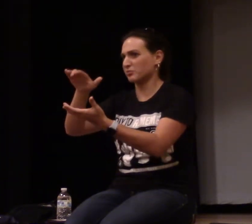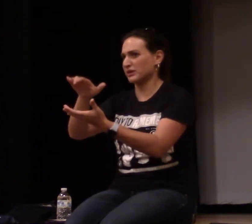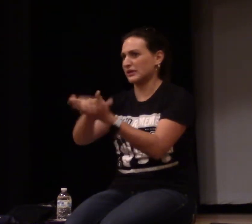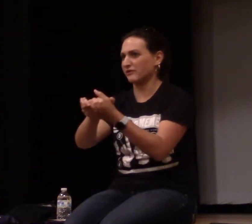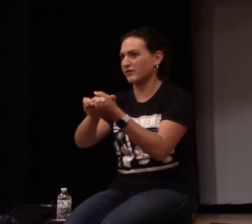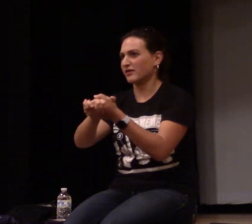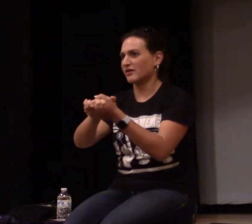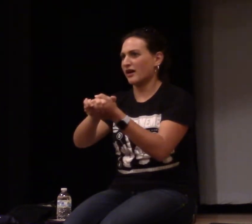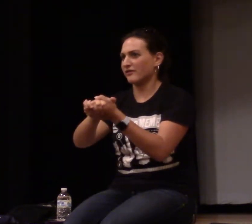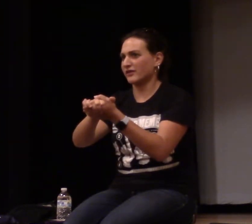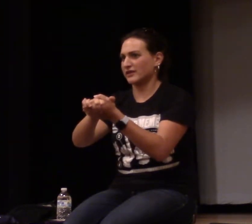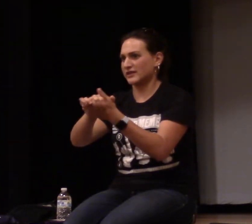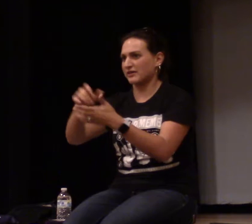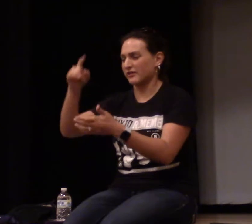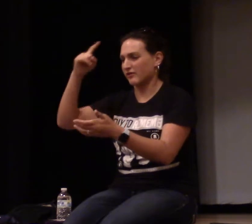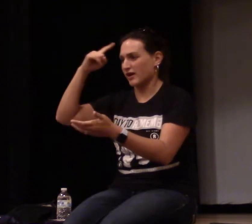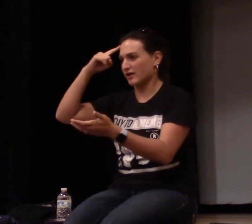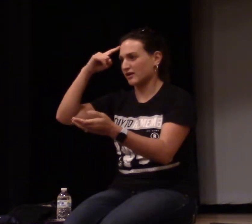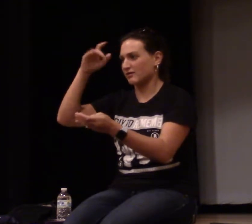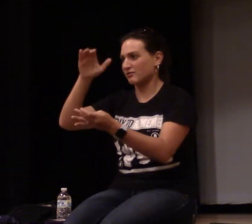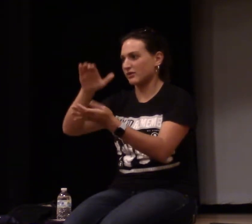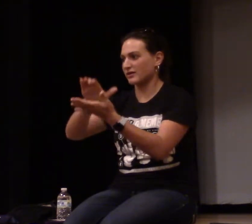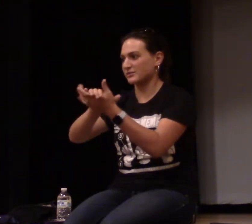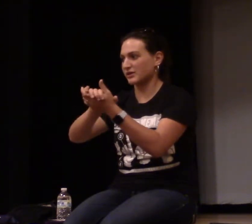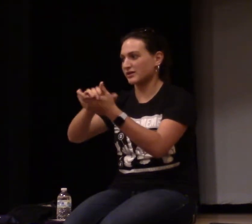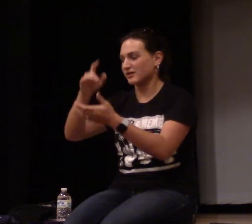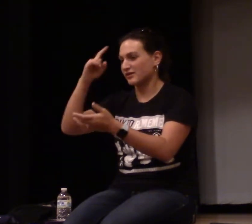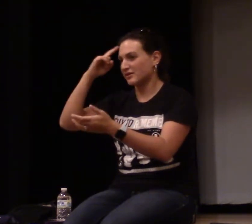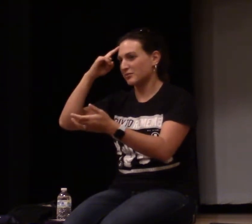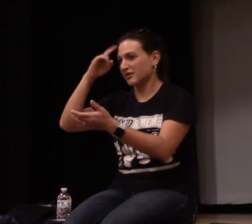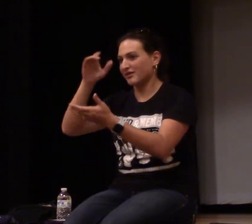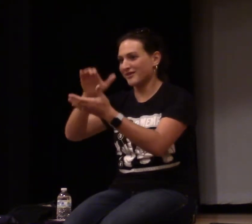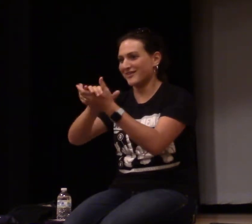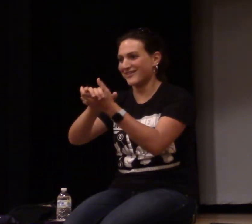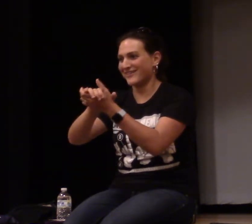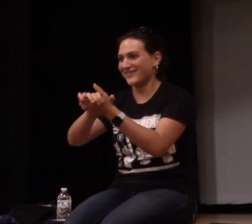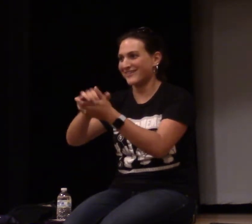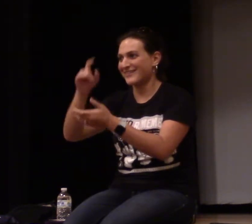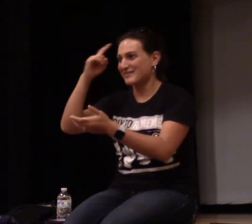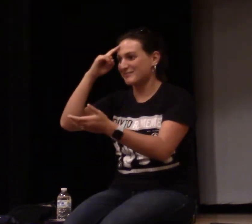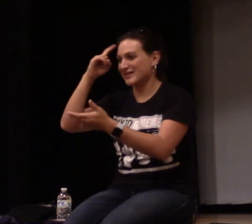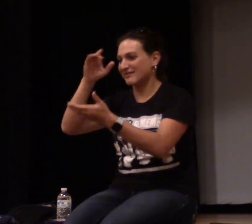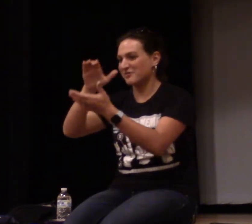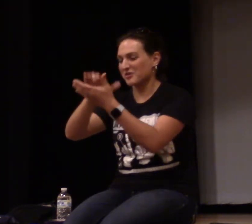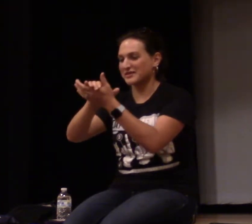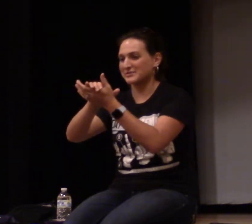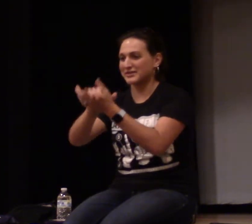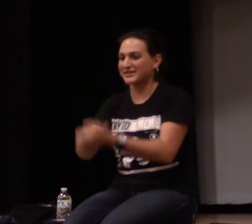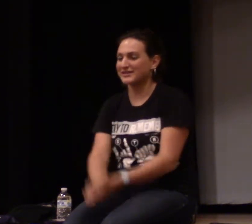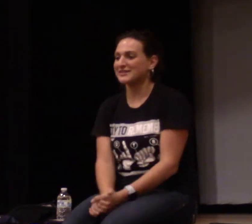believe. I feel like that's kind of ironic with husband, but believe or husband.